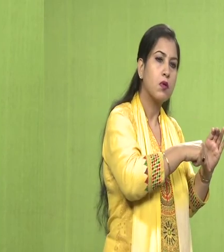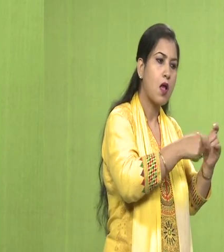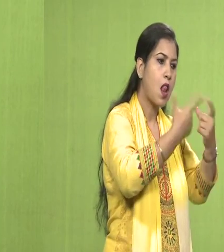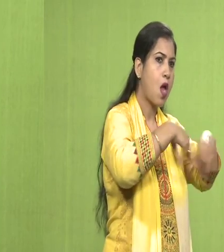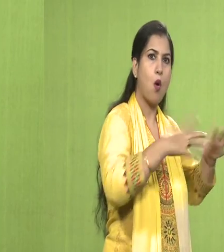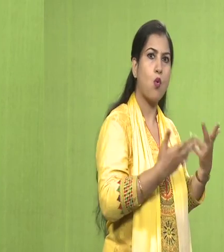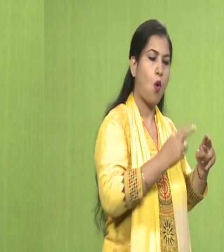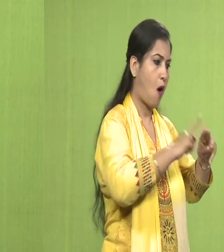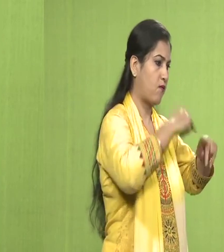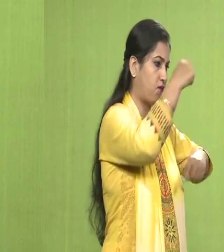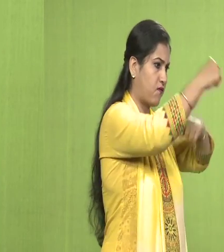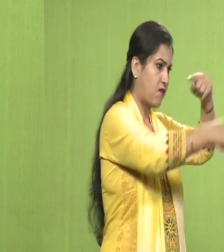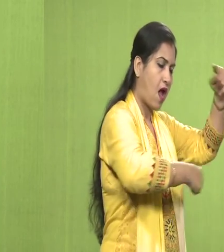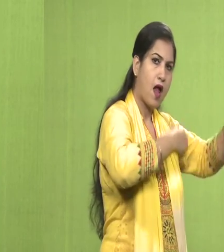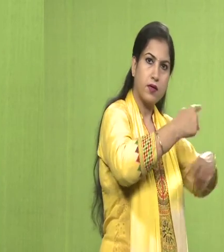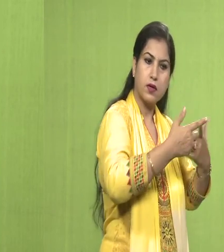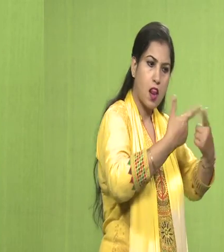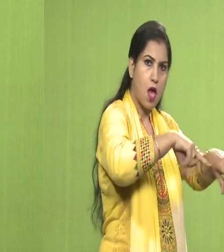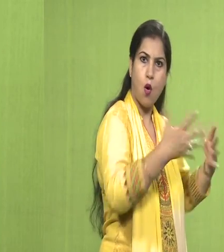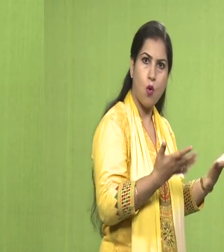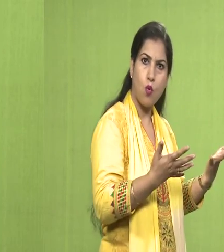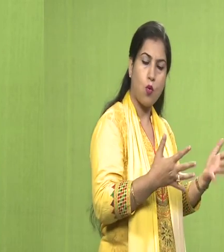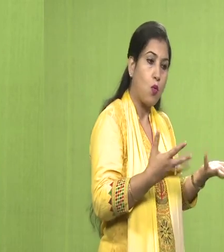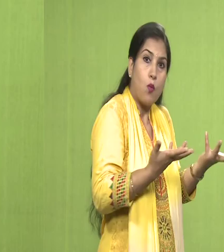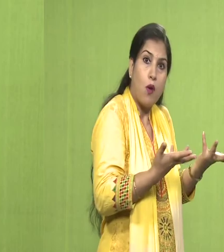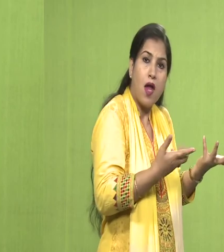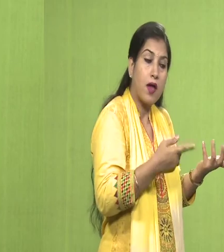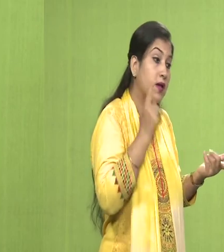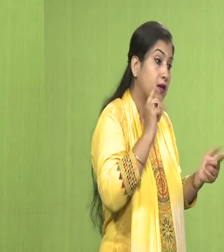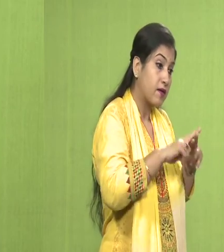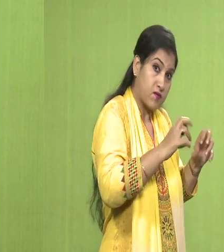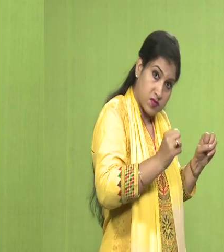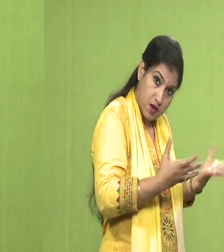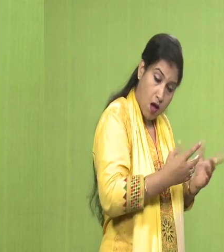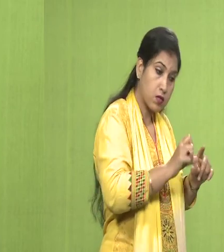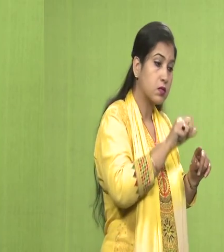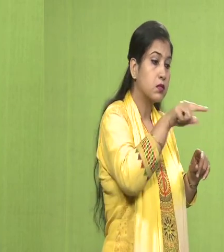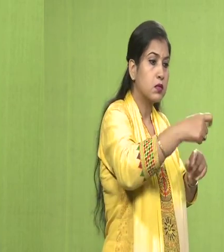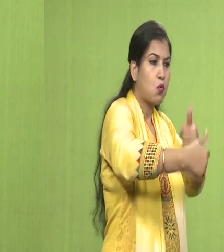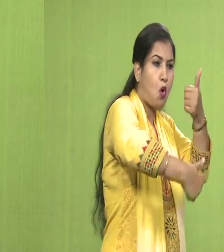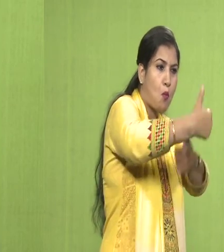industries, as it would increase competition for British industries in England.